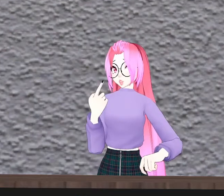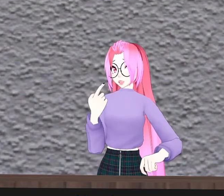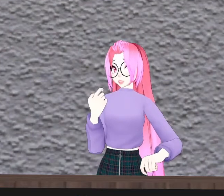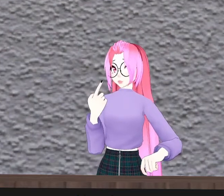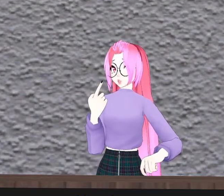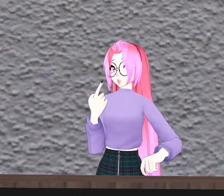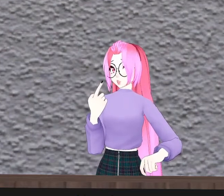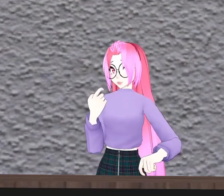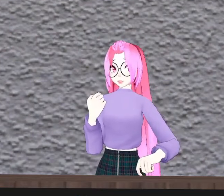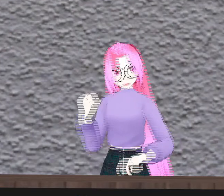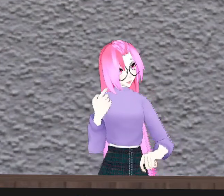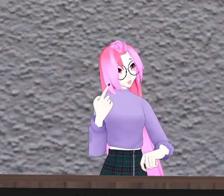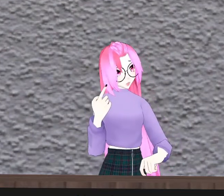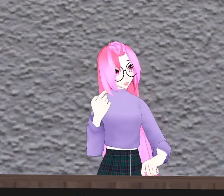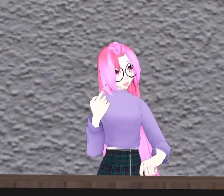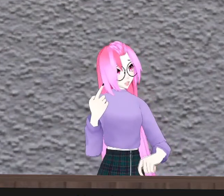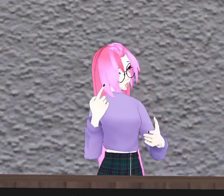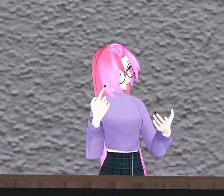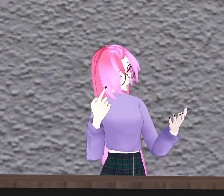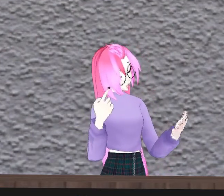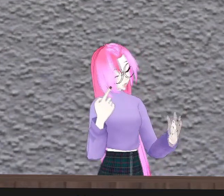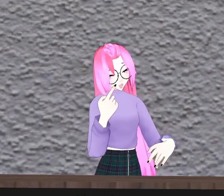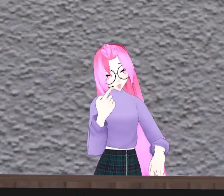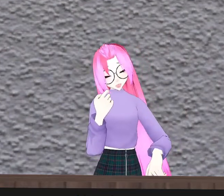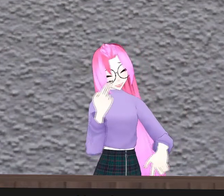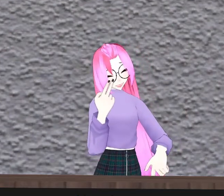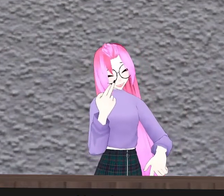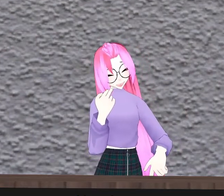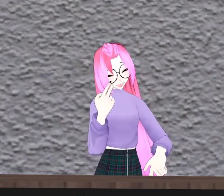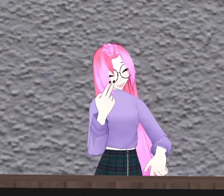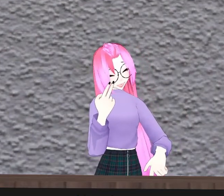11. 11. And then could you guess 12? 12.